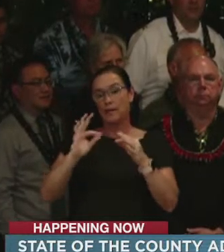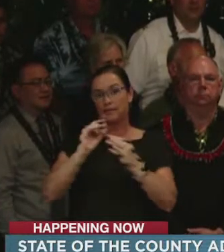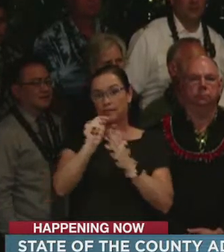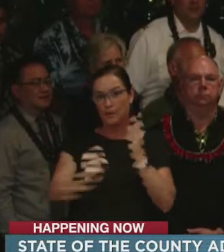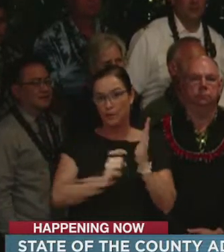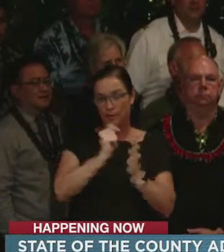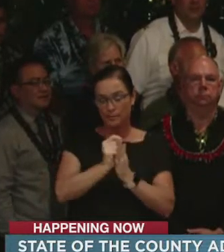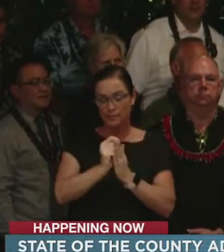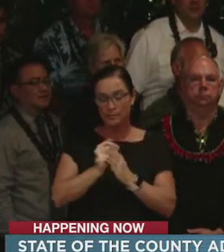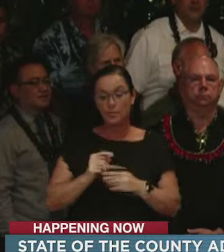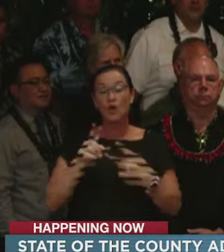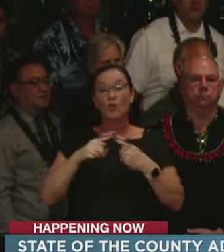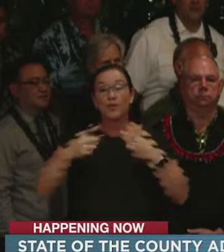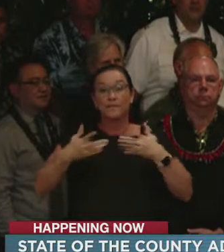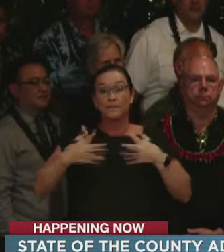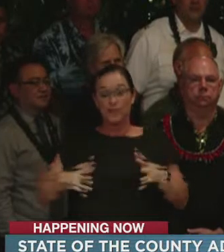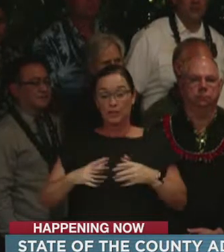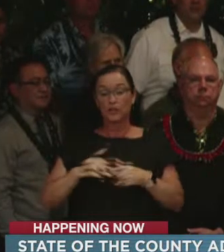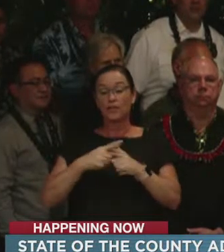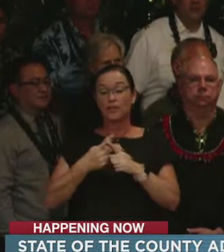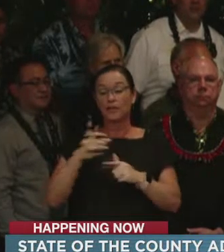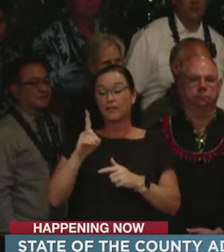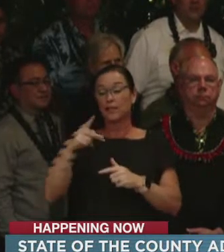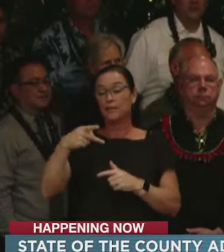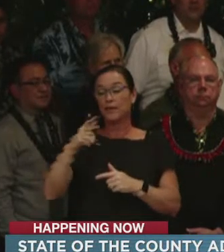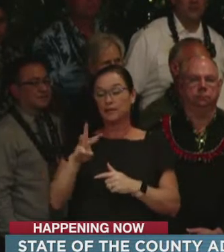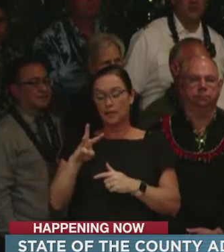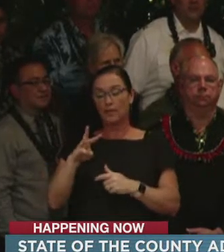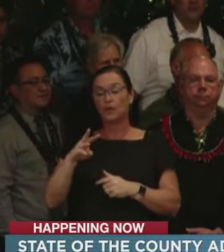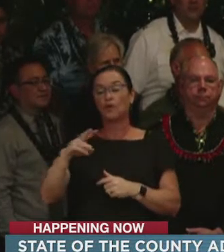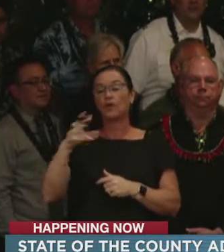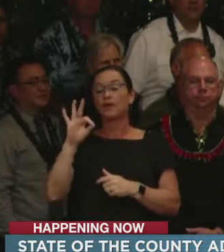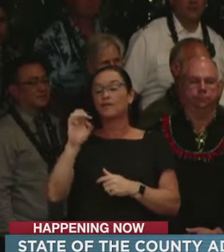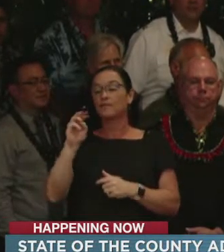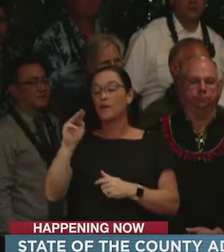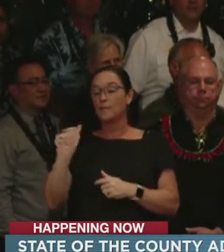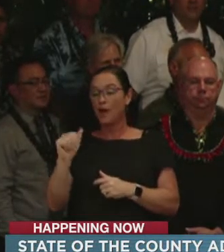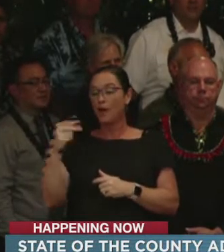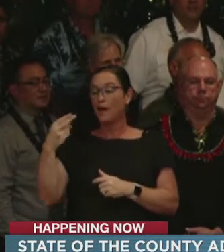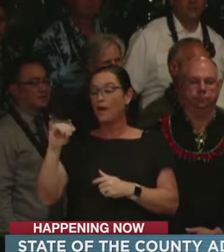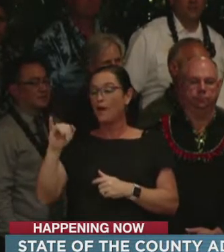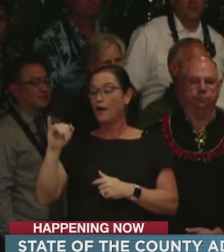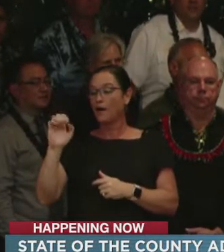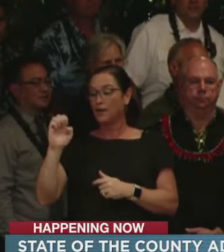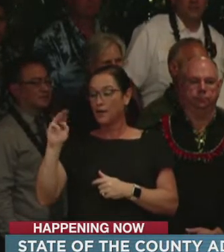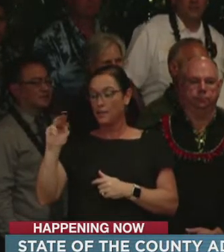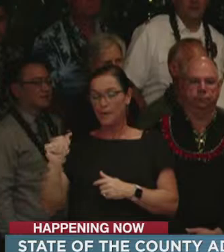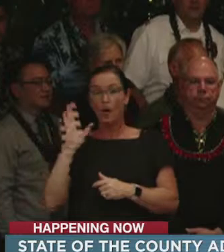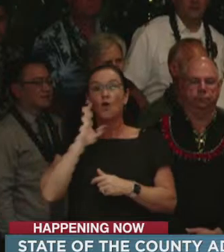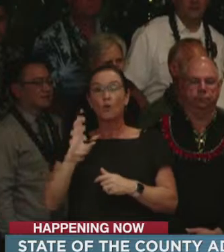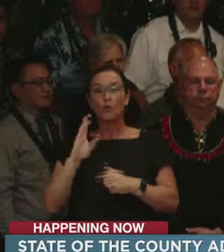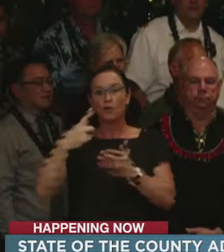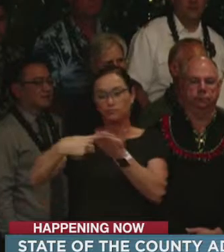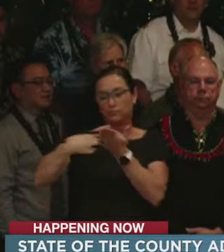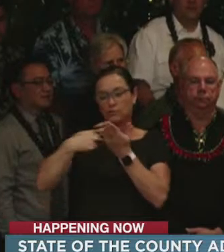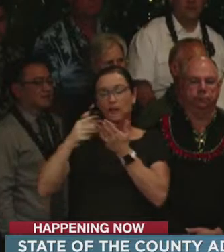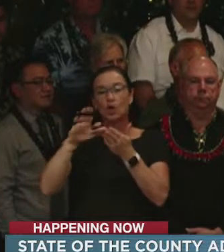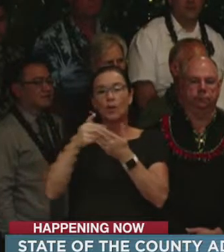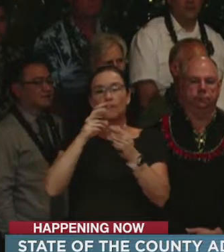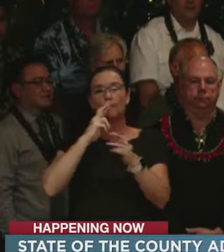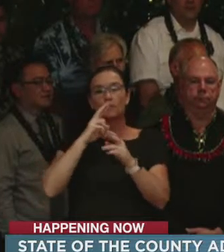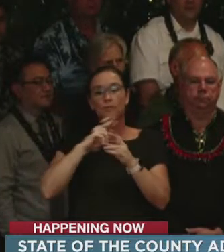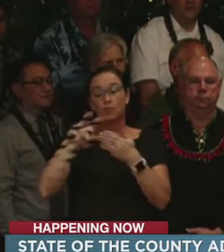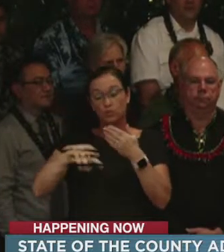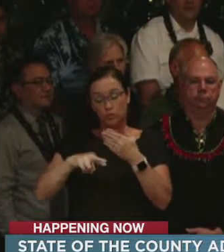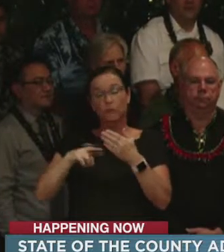reviewed, DPW, FEMA, HIEMA will schedule a community meeting to discuss the results of the EA within 2 weeks of